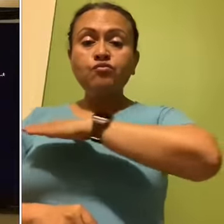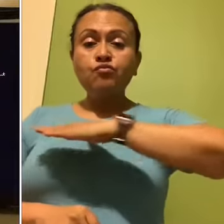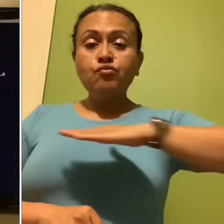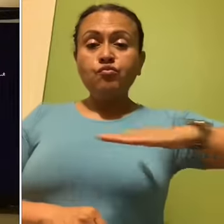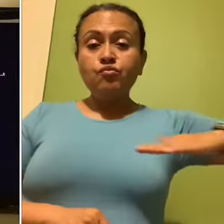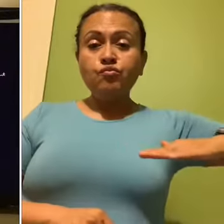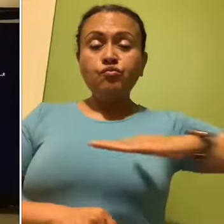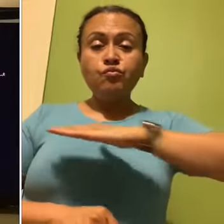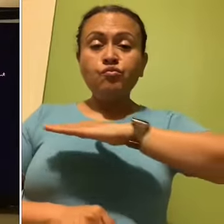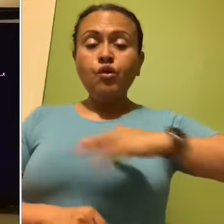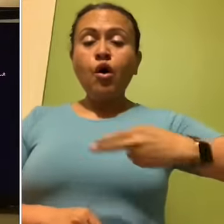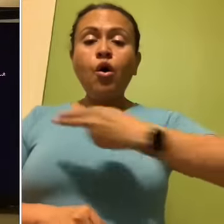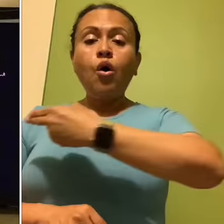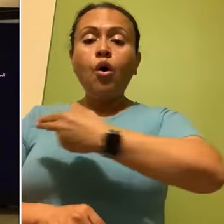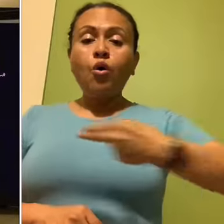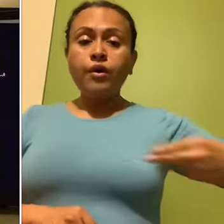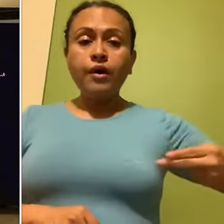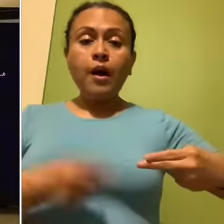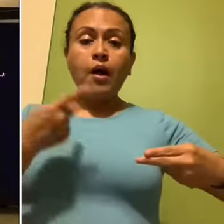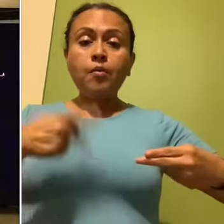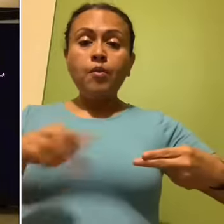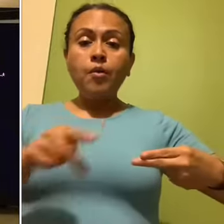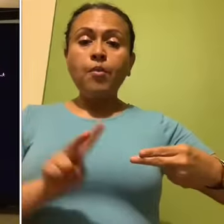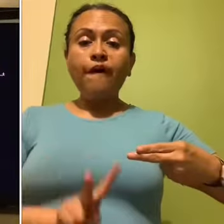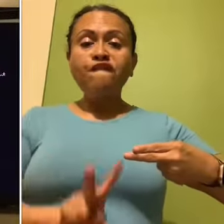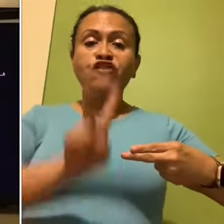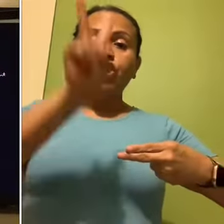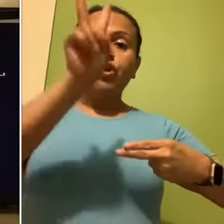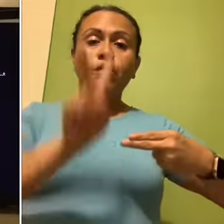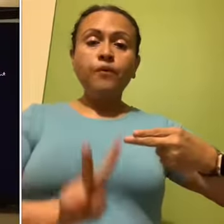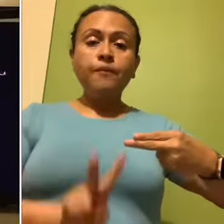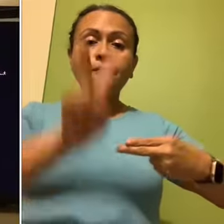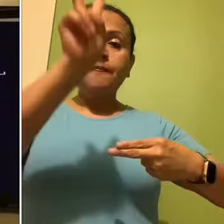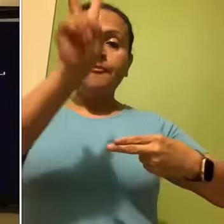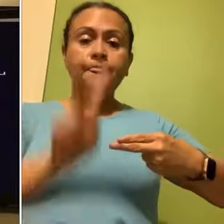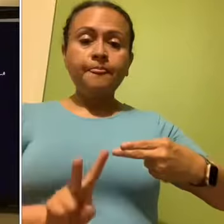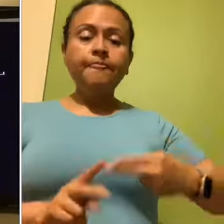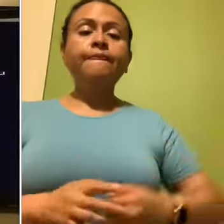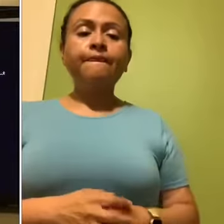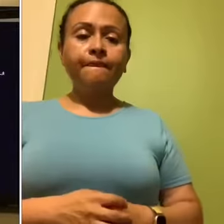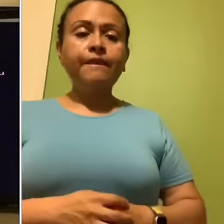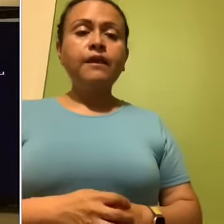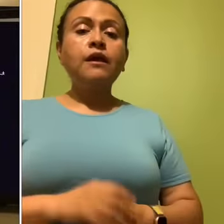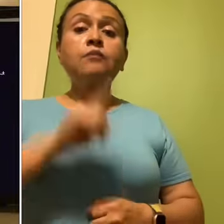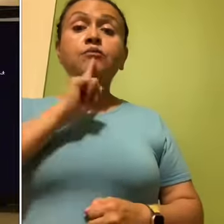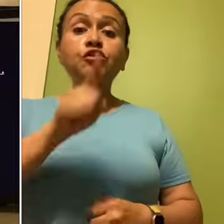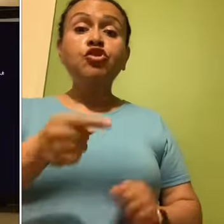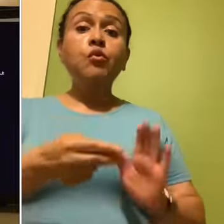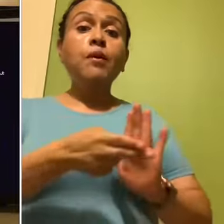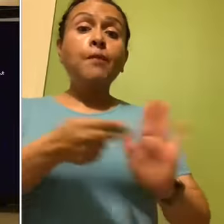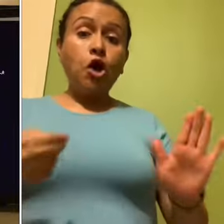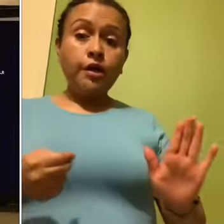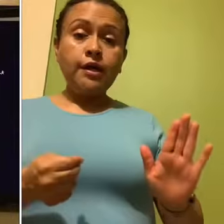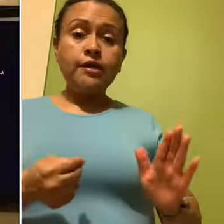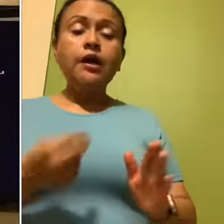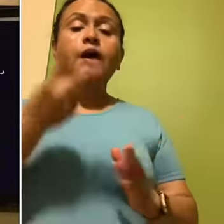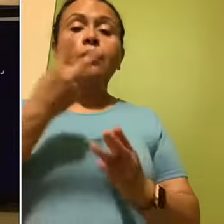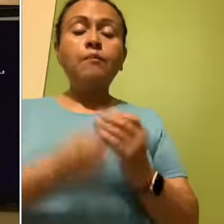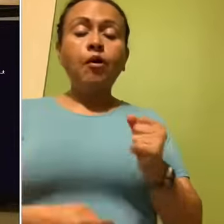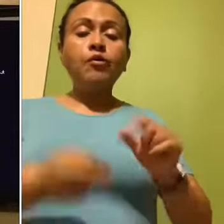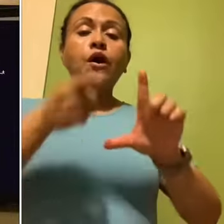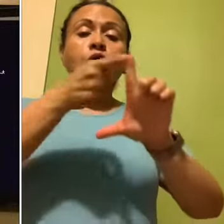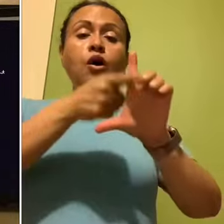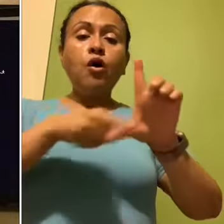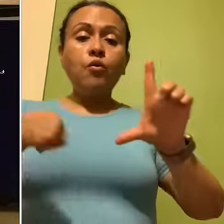because the green lines literally go along the x or go in the horizontal direction. The purple lines go in the vertical direction. So let me make sure that we mark